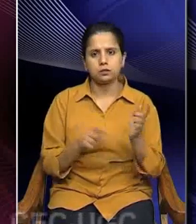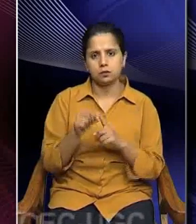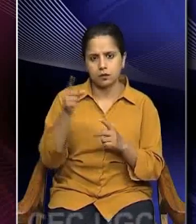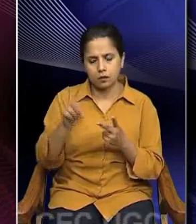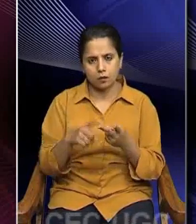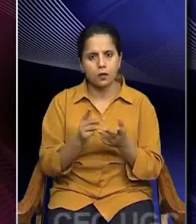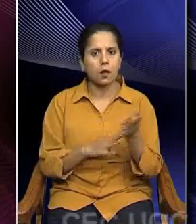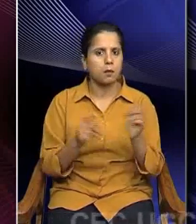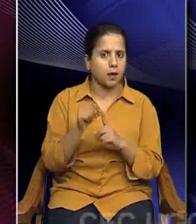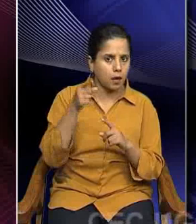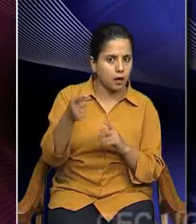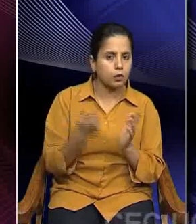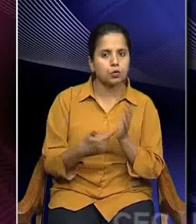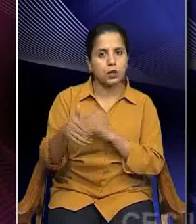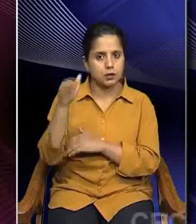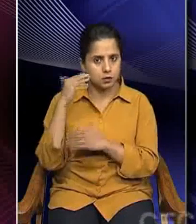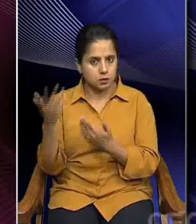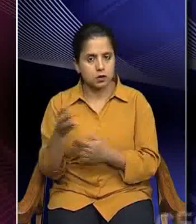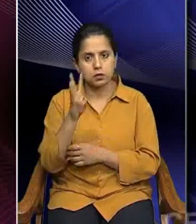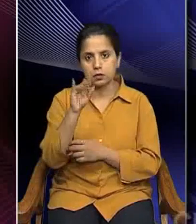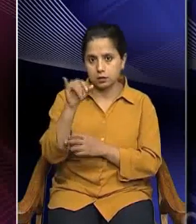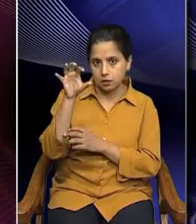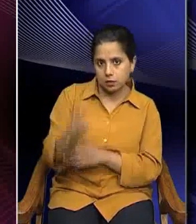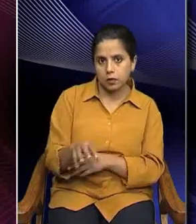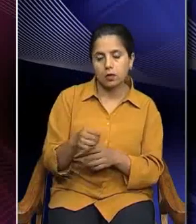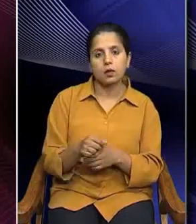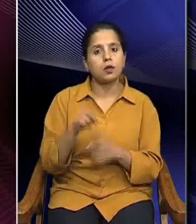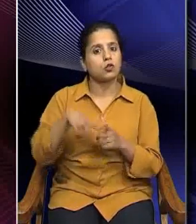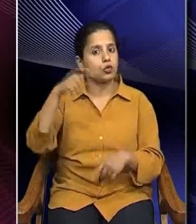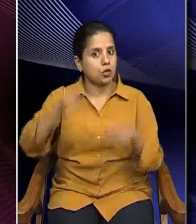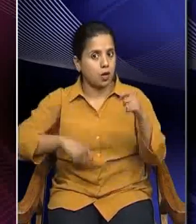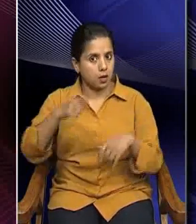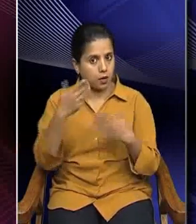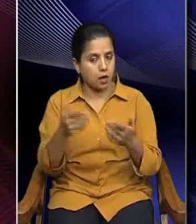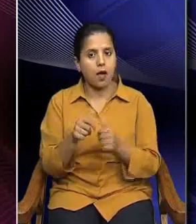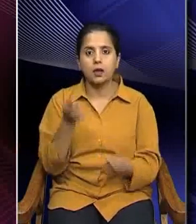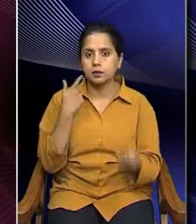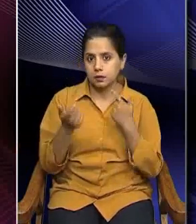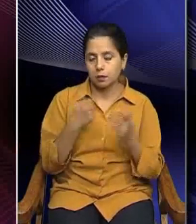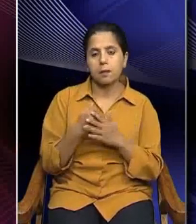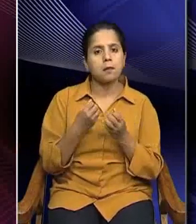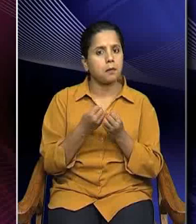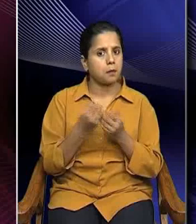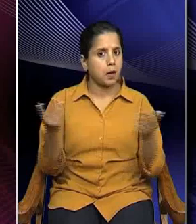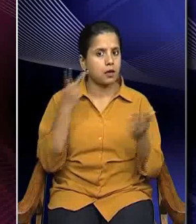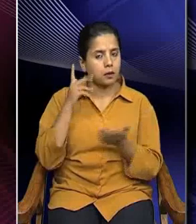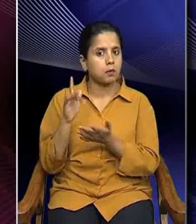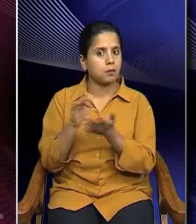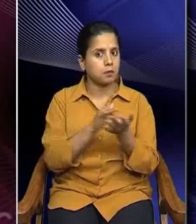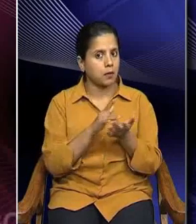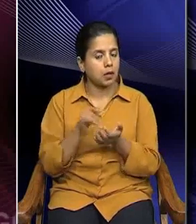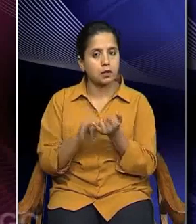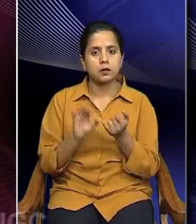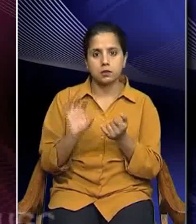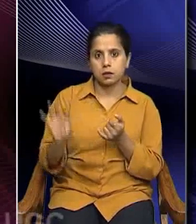Madhya Pradesh, Rajasthan, Chhattisgarh, Jharkhand, Assam, many of these regions and states,